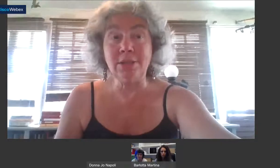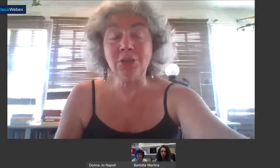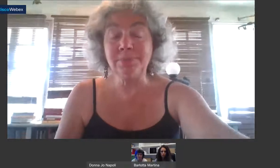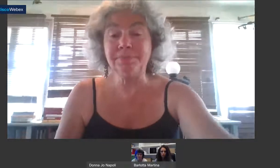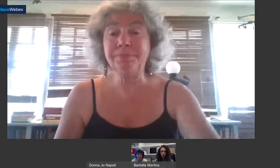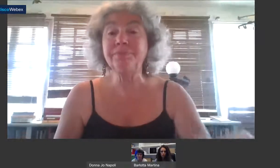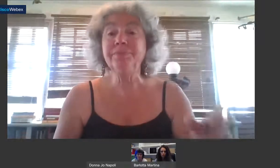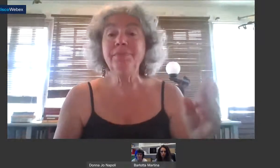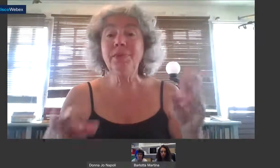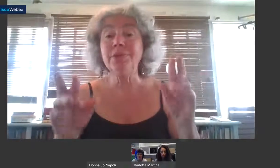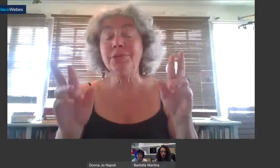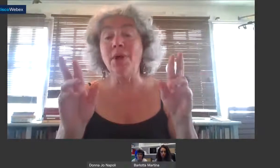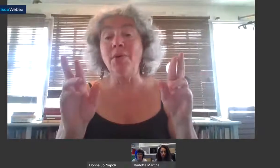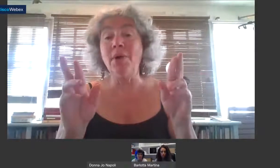change. So